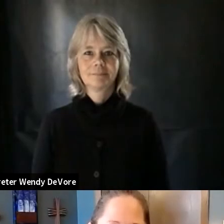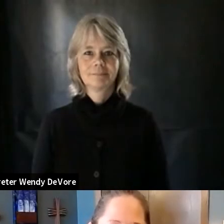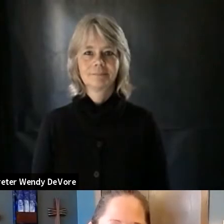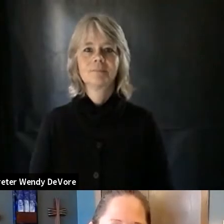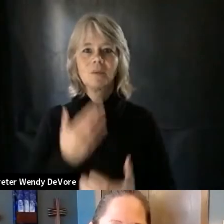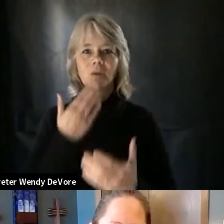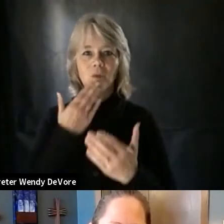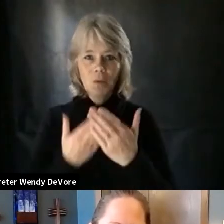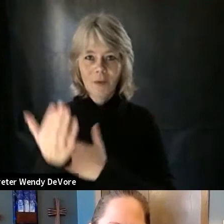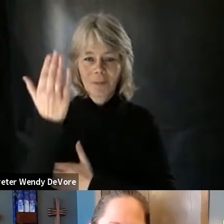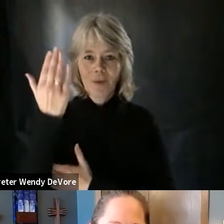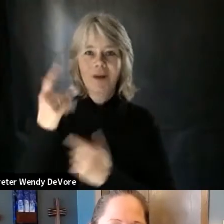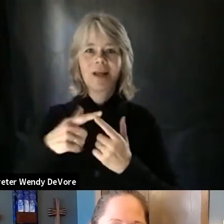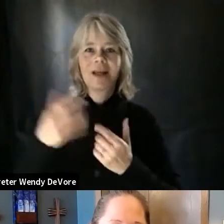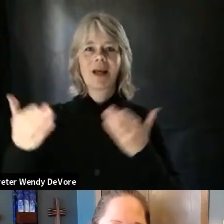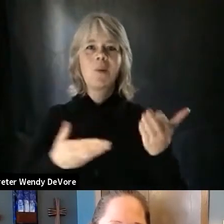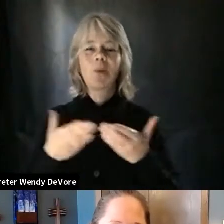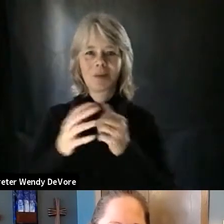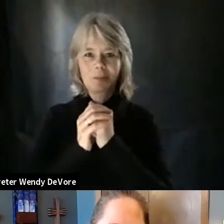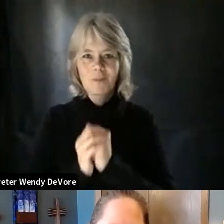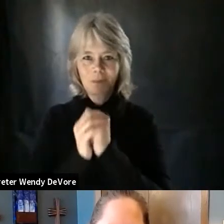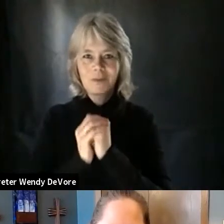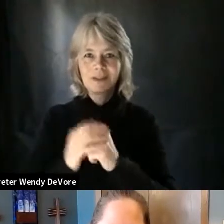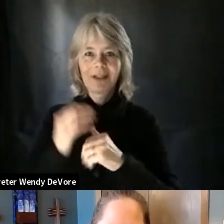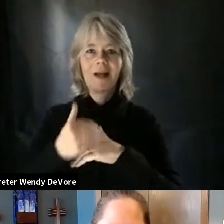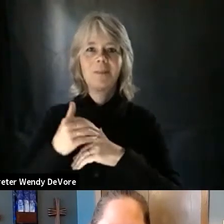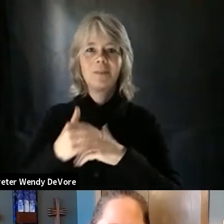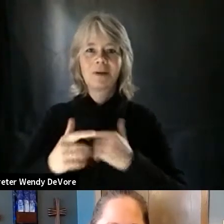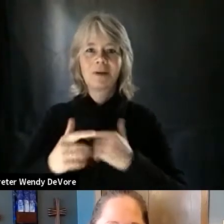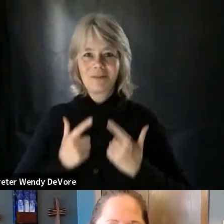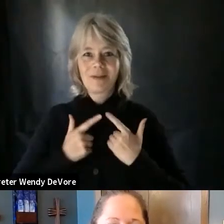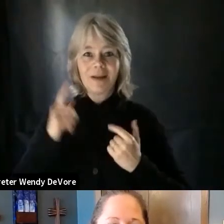Good morning and welcome to worship at Bread of Life Deaf Lutheran Church.